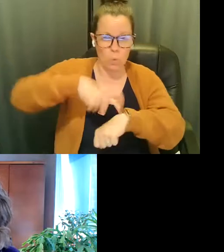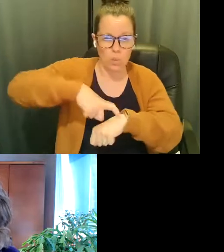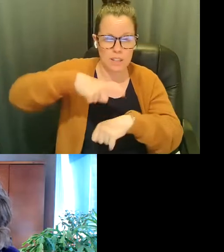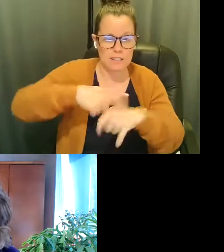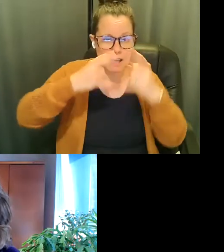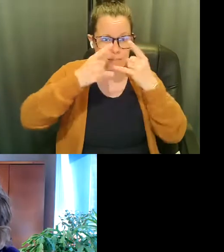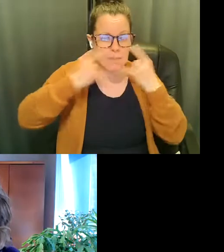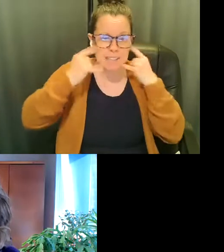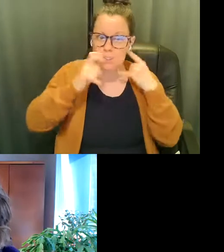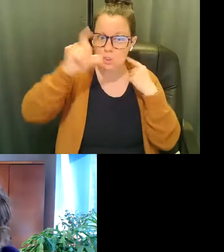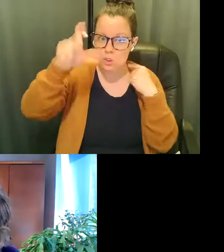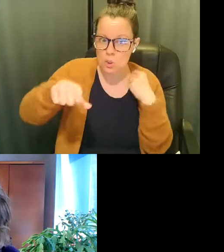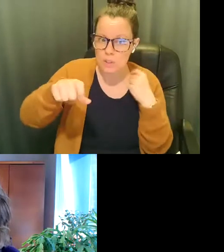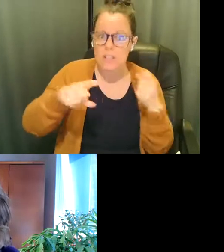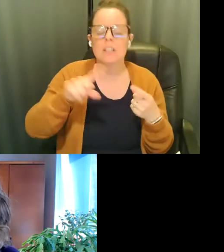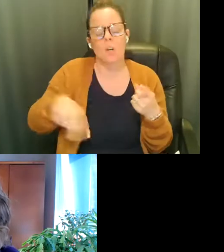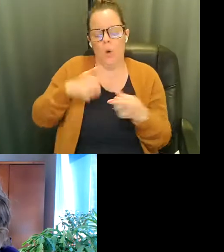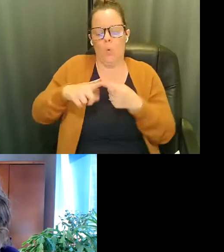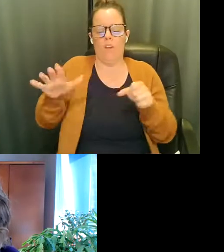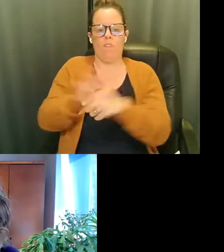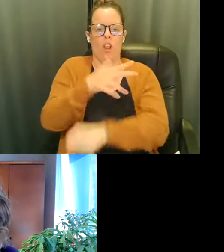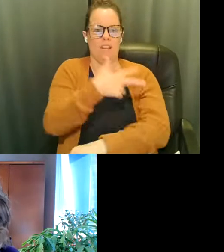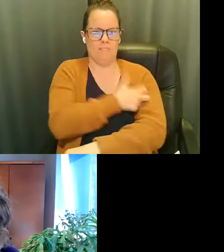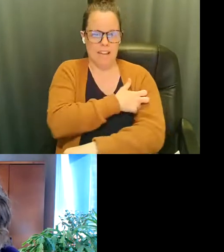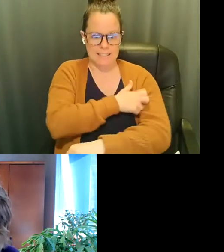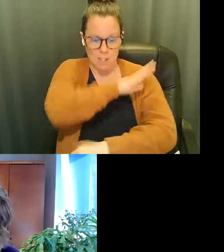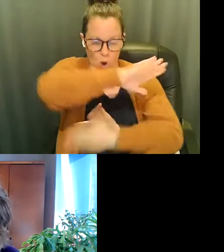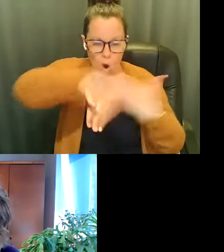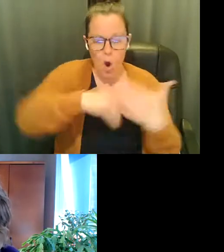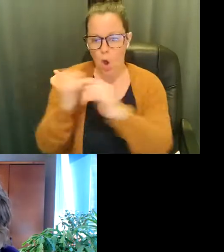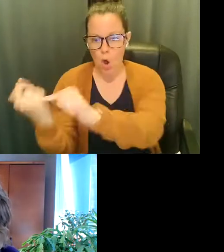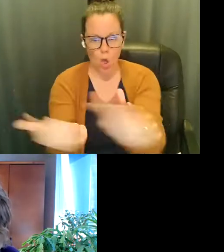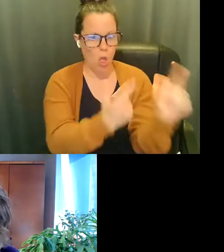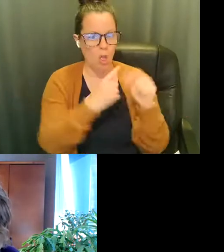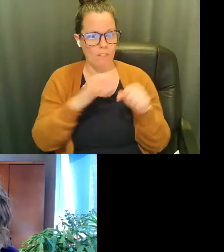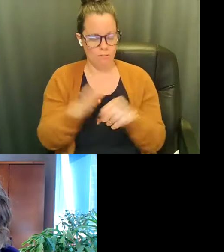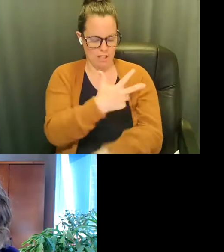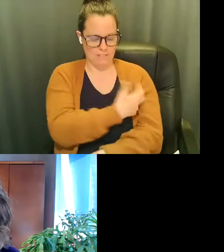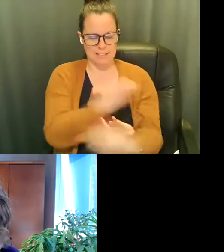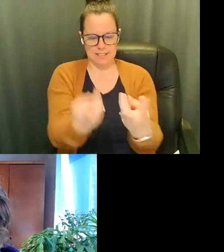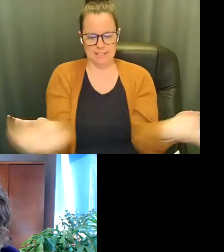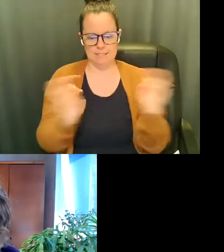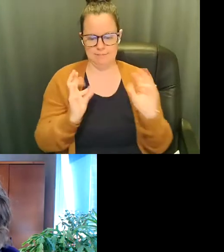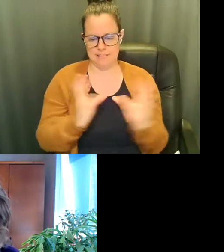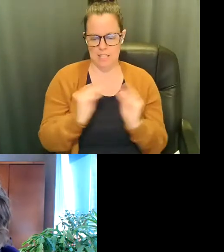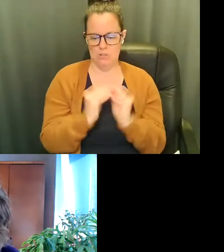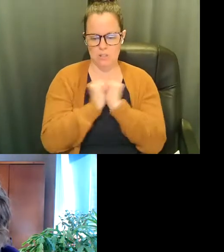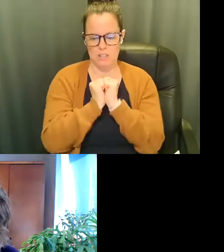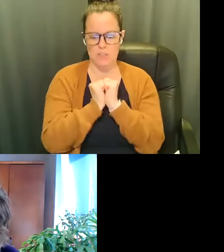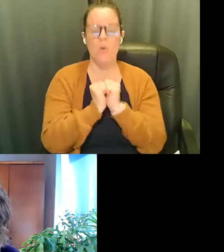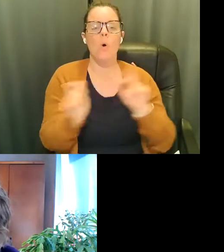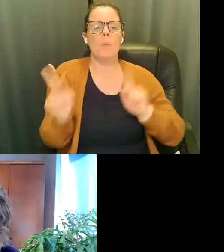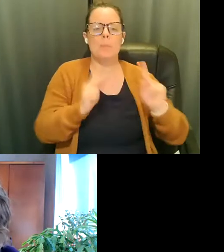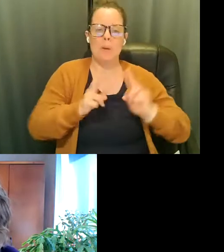setting is when fully vaccinated people are gathering with other fully vaccinated people or people at very low risk